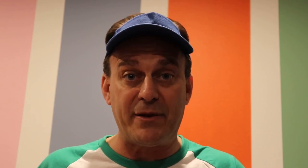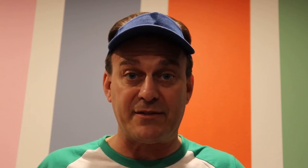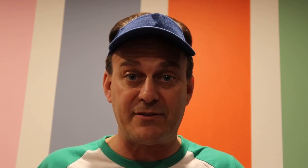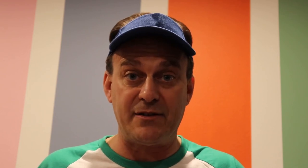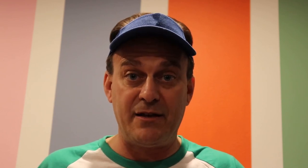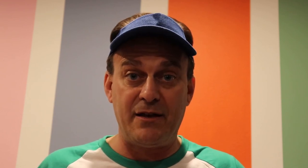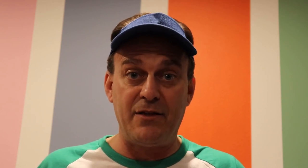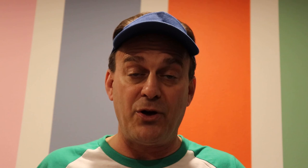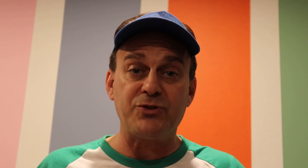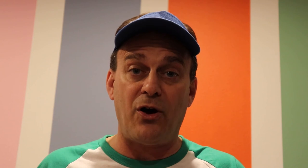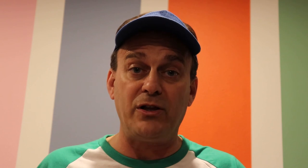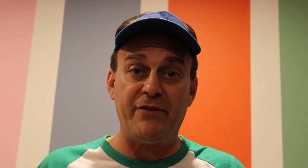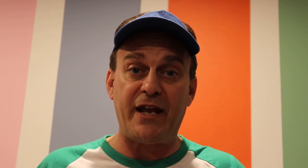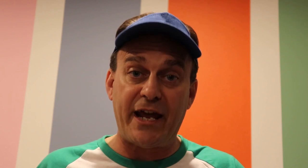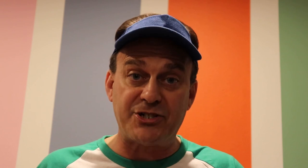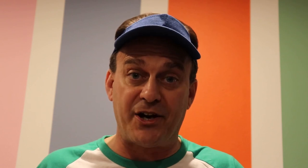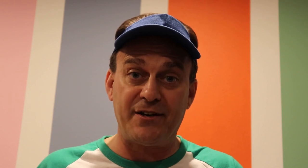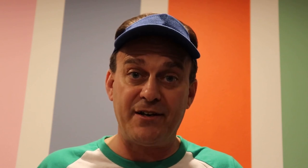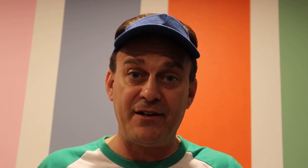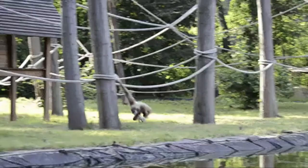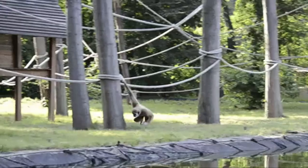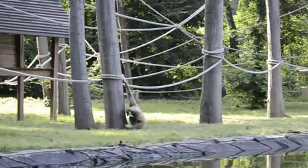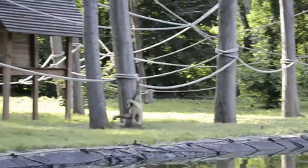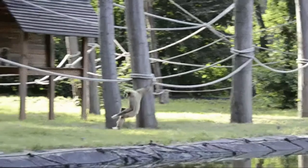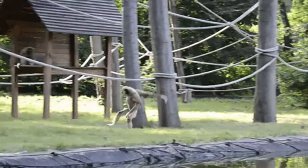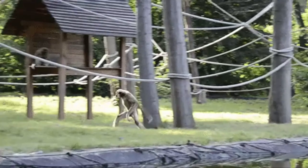gibbons. Those all live in Asia.